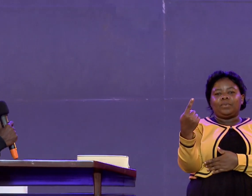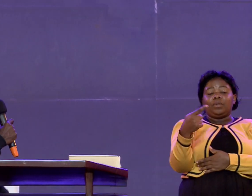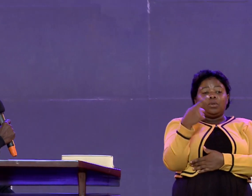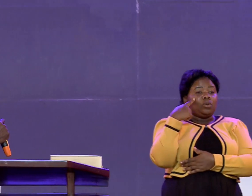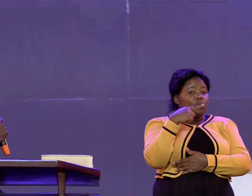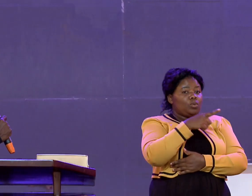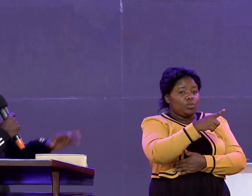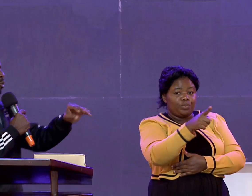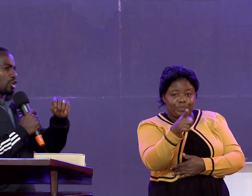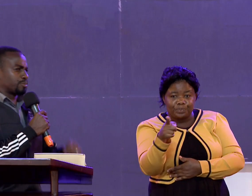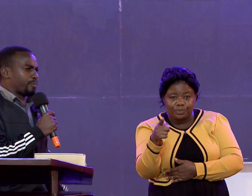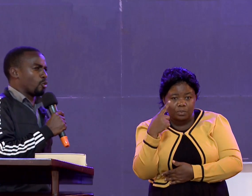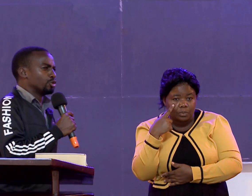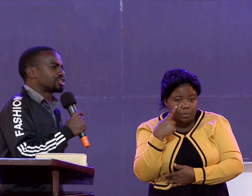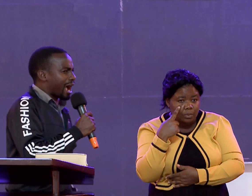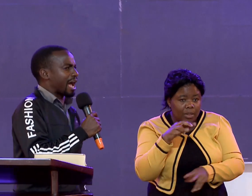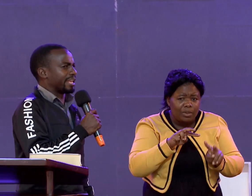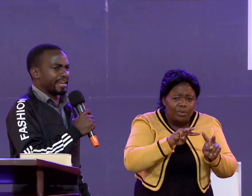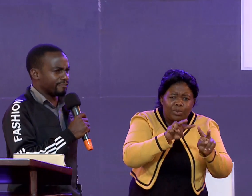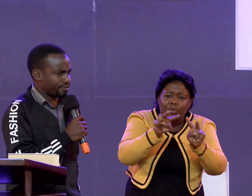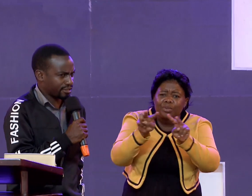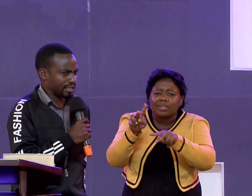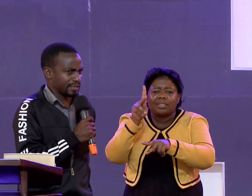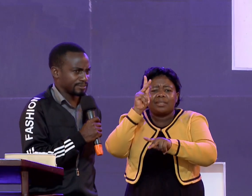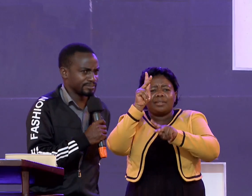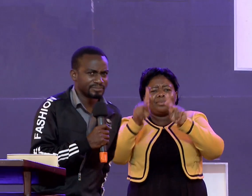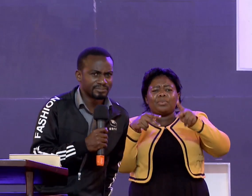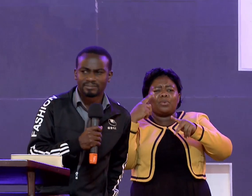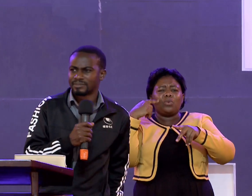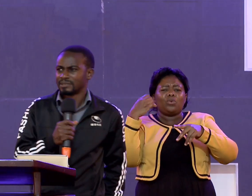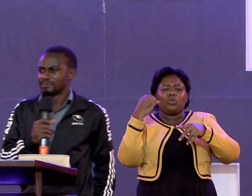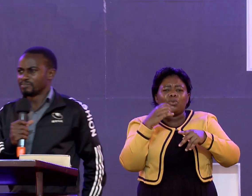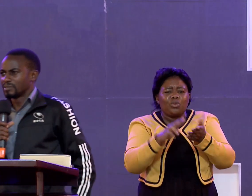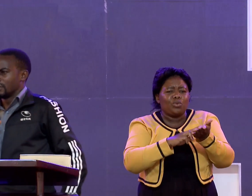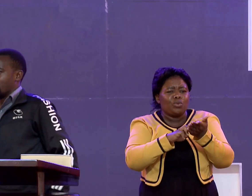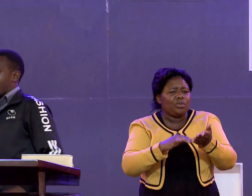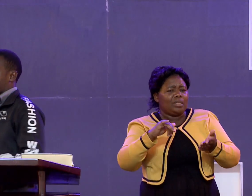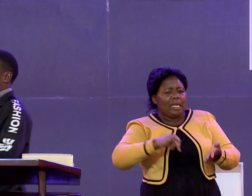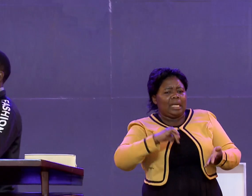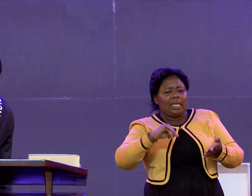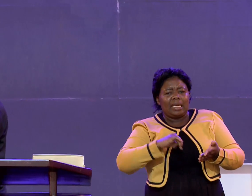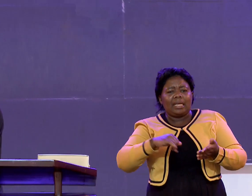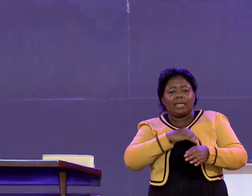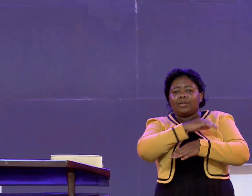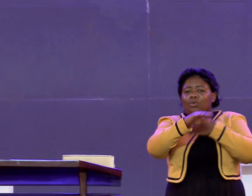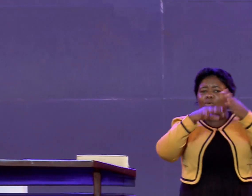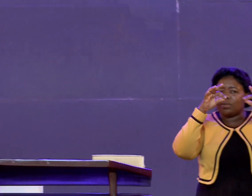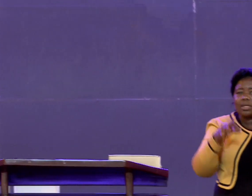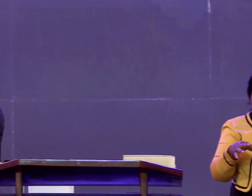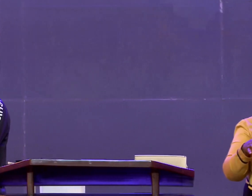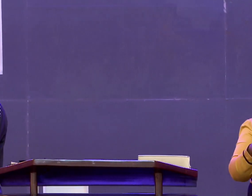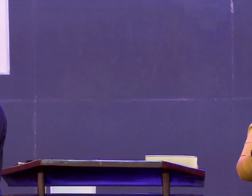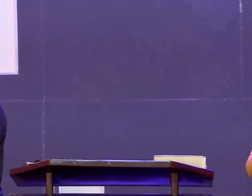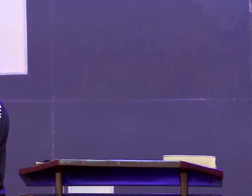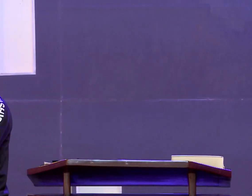watch. Kakati tunulira. Watch people who use I in everything. Tunulira abantu abakwesa nze mu buli kintu. You are going to